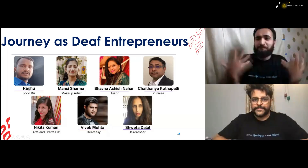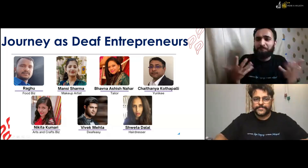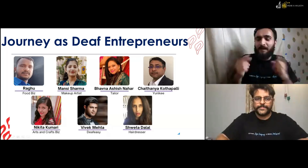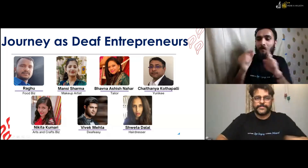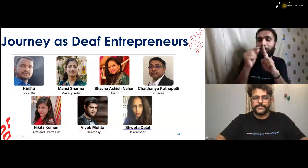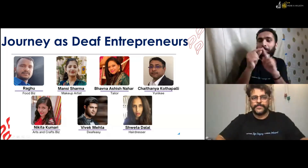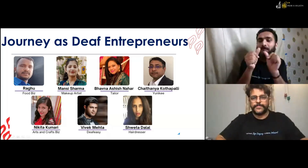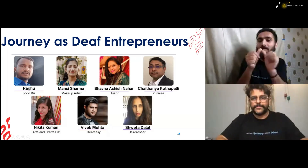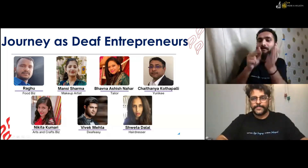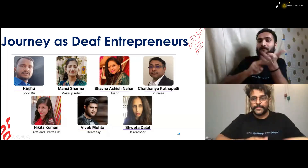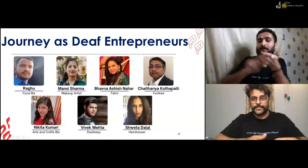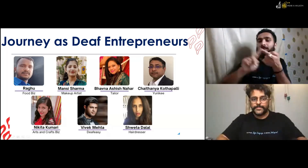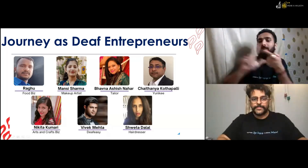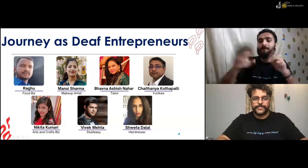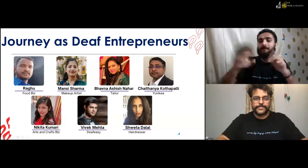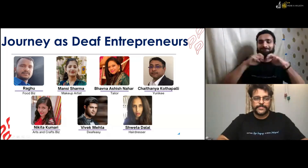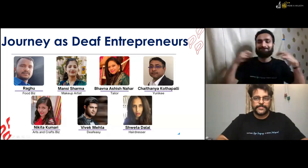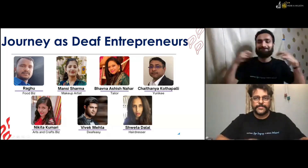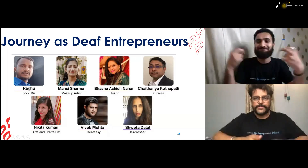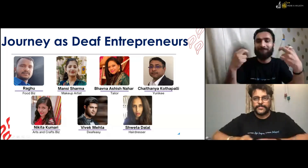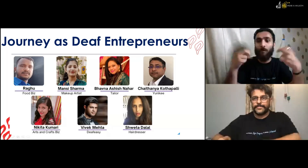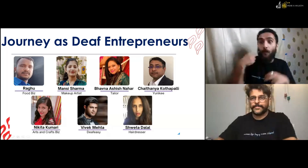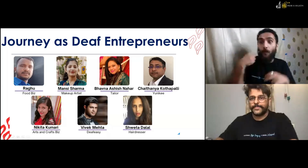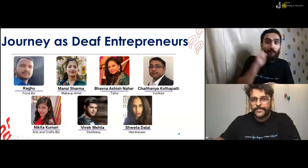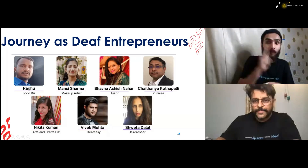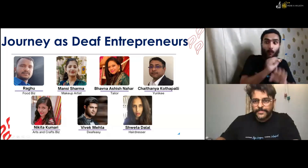Hello. So now we have a panel